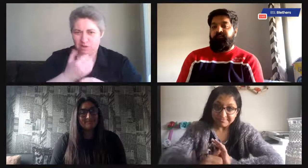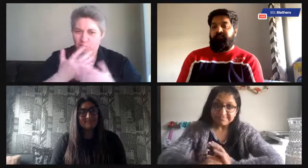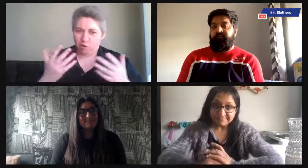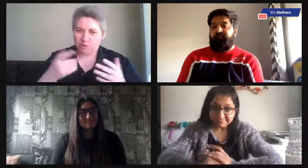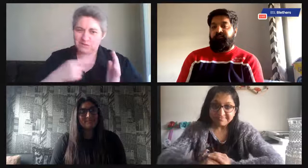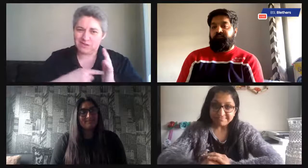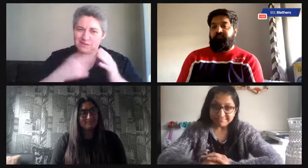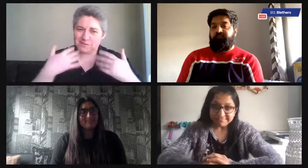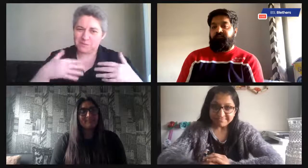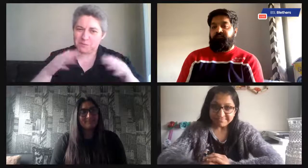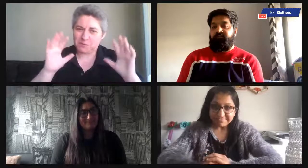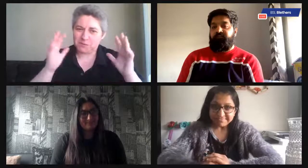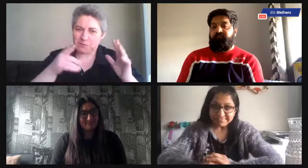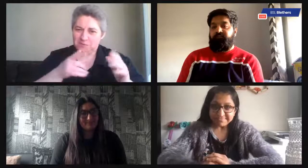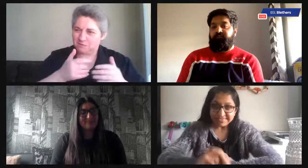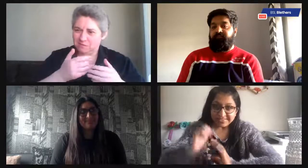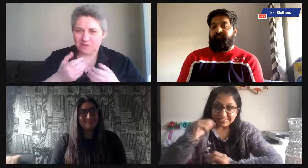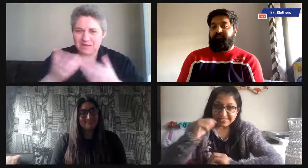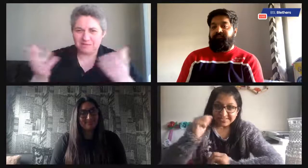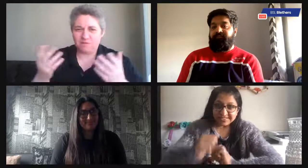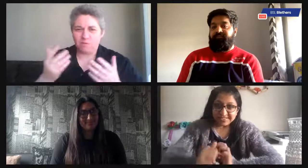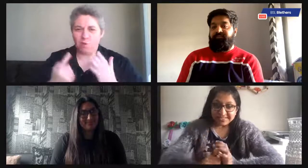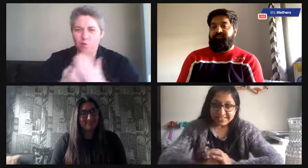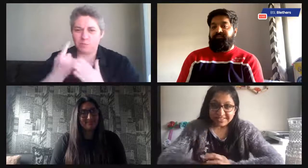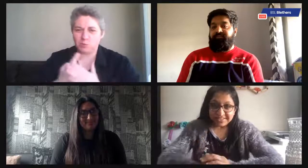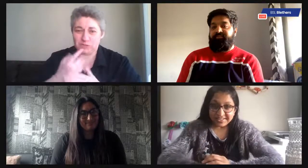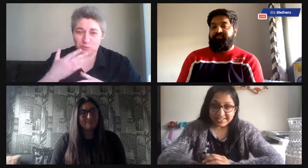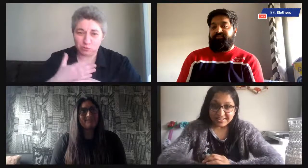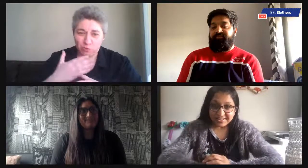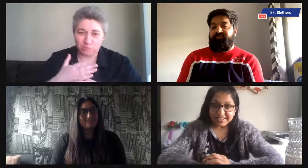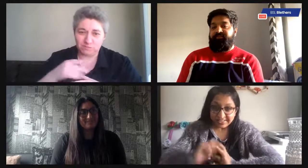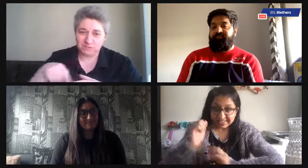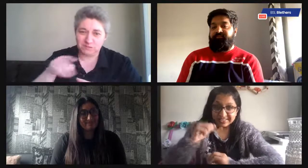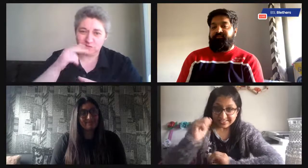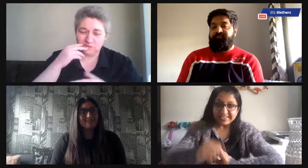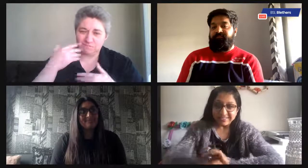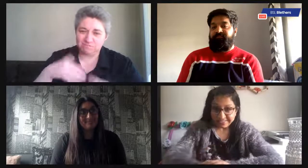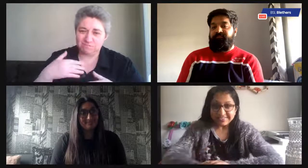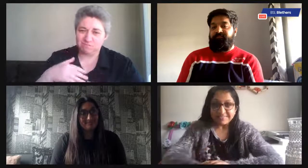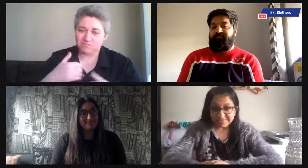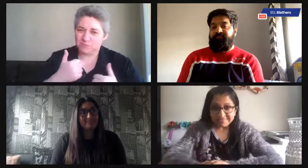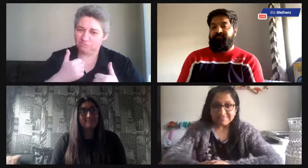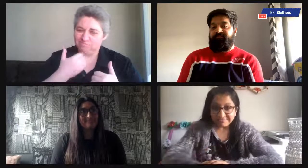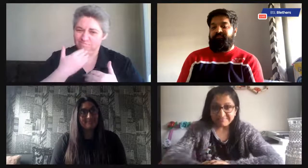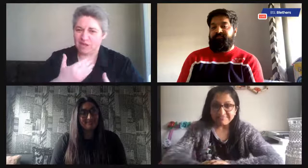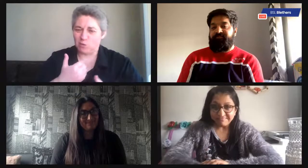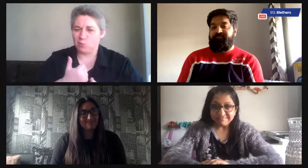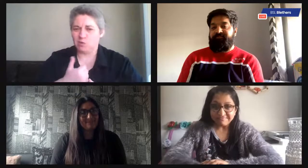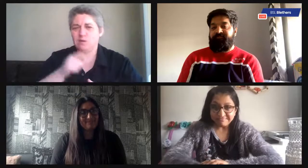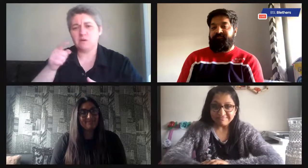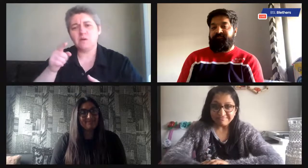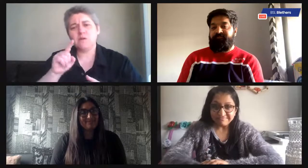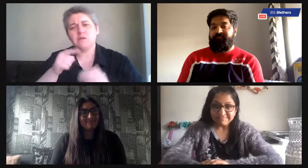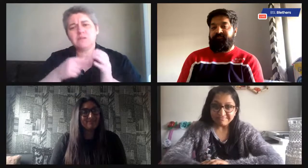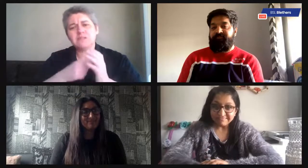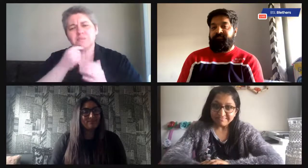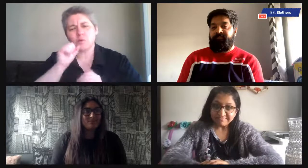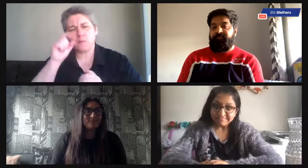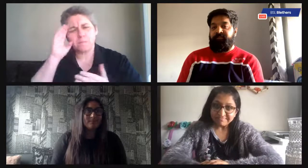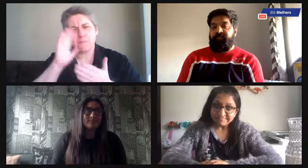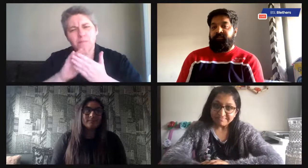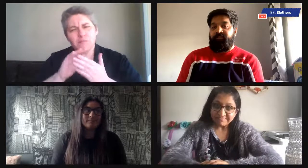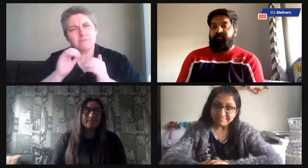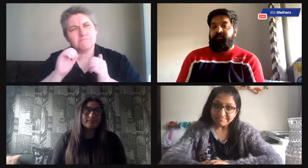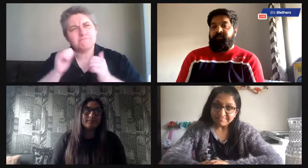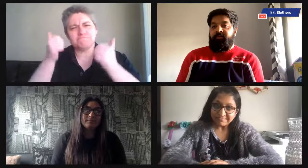You just taking it to the next level, a recipient of the support, now being a provider of it. Well done. Well done.